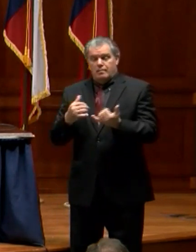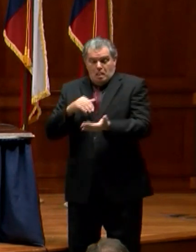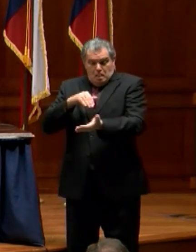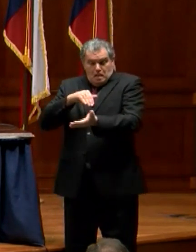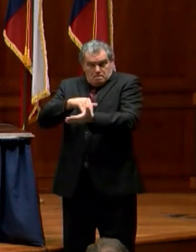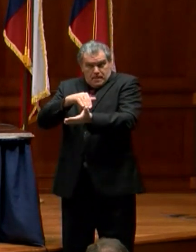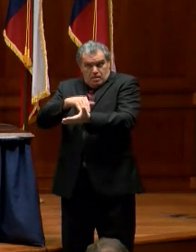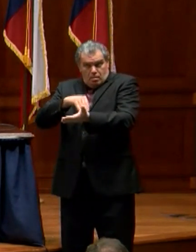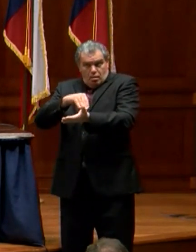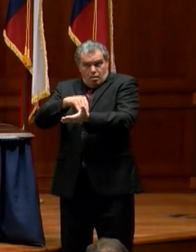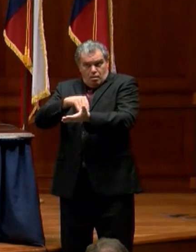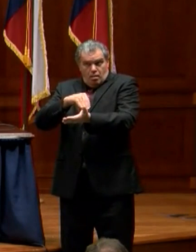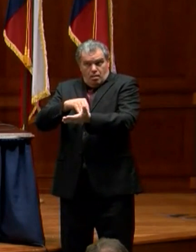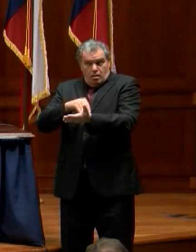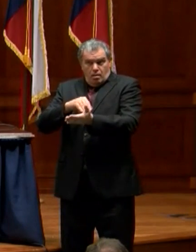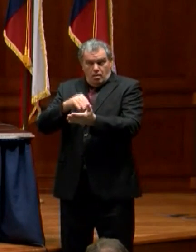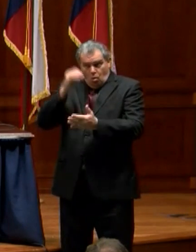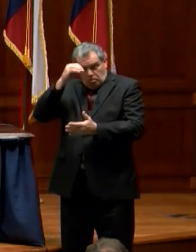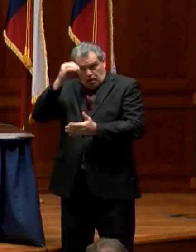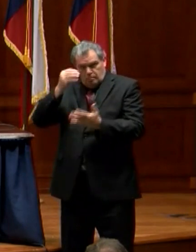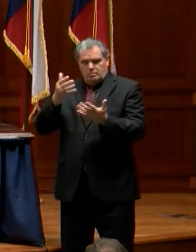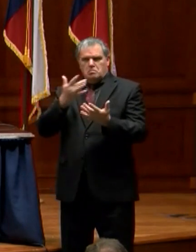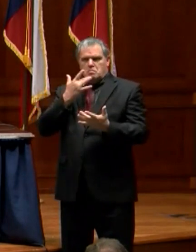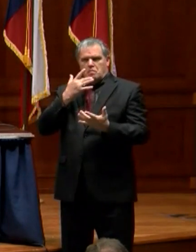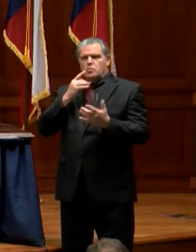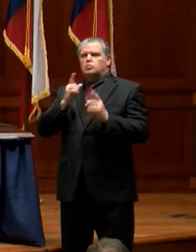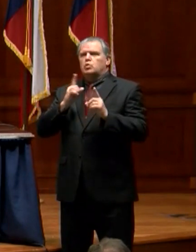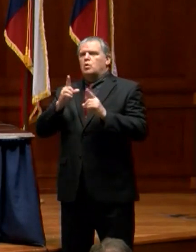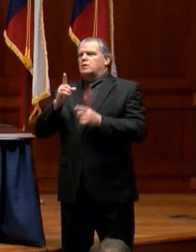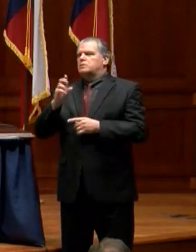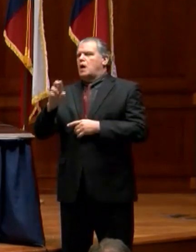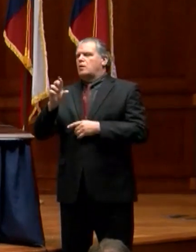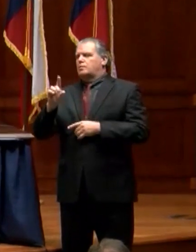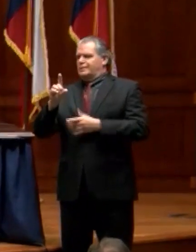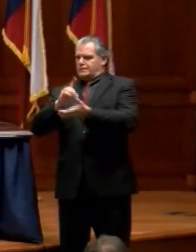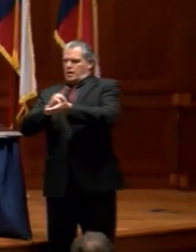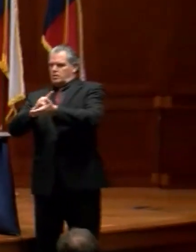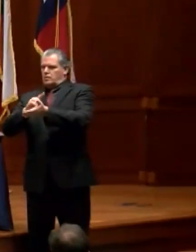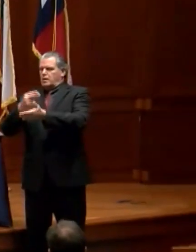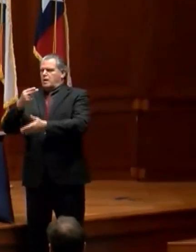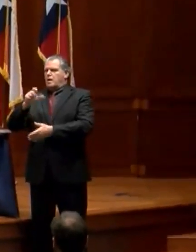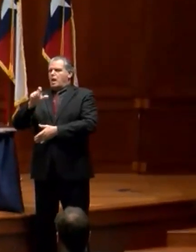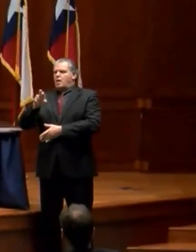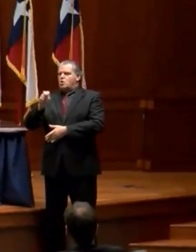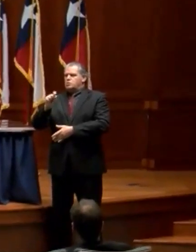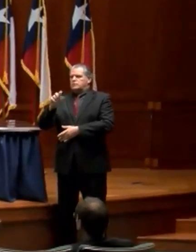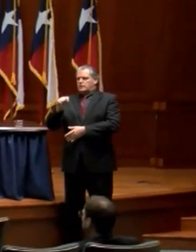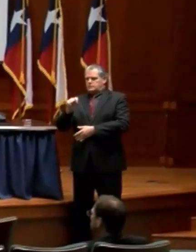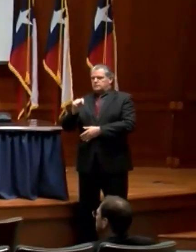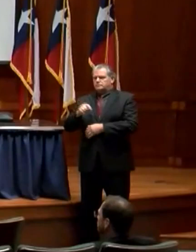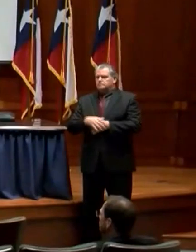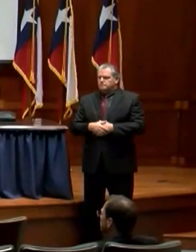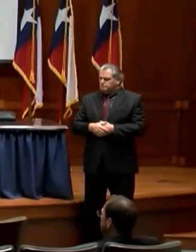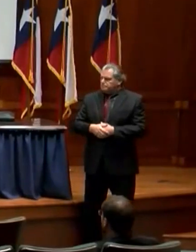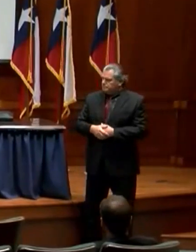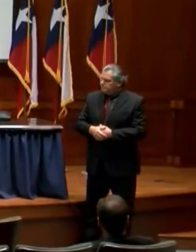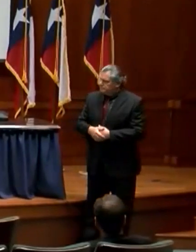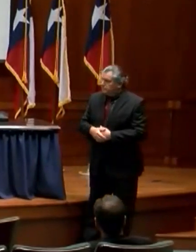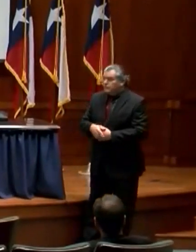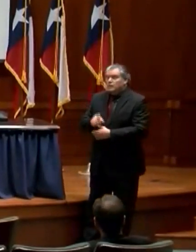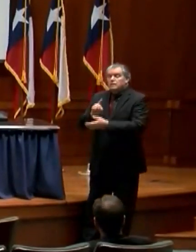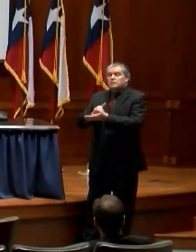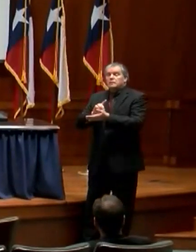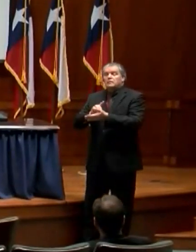would, I would like to have Dr. Hellerstedt provide the remainder of the response. Thank you, Governor. The Governor gave you a very, very thorough